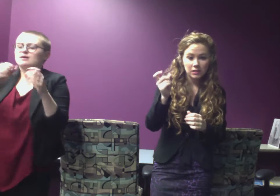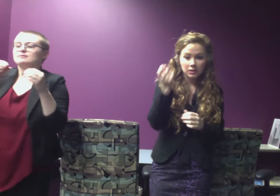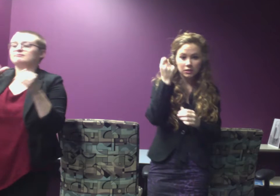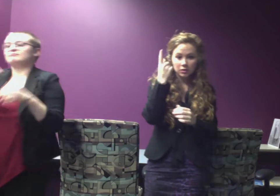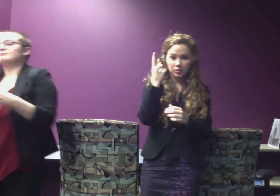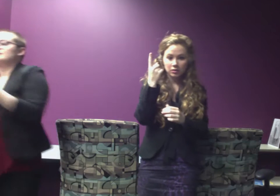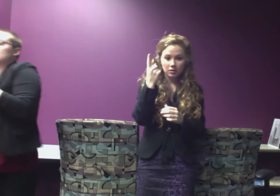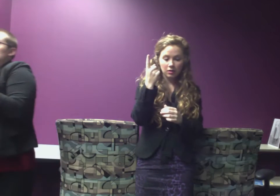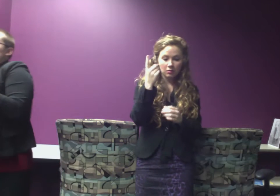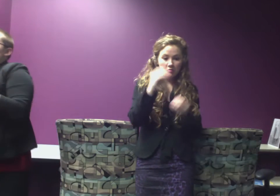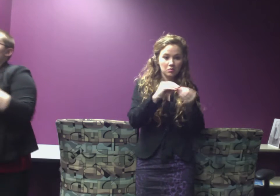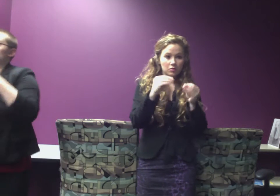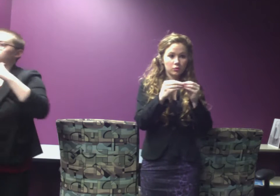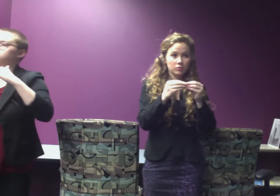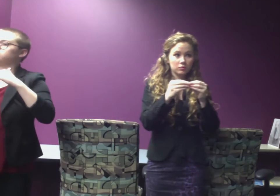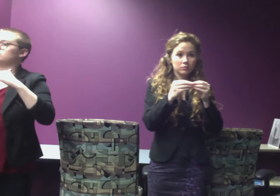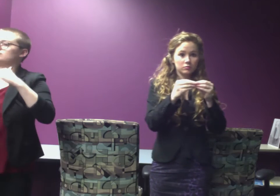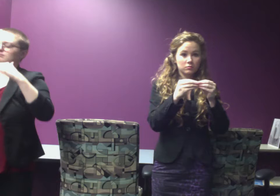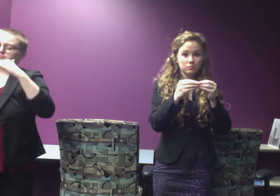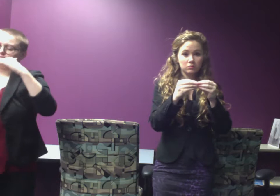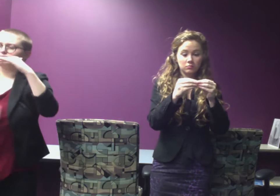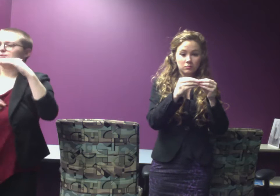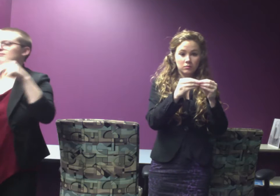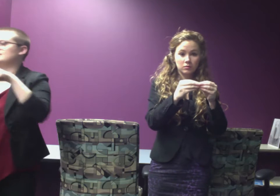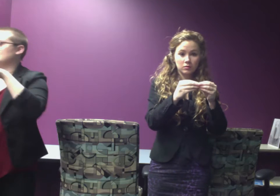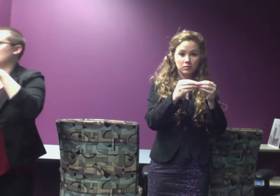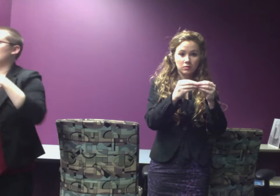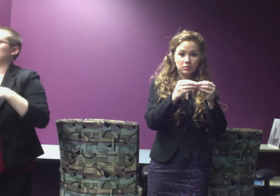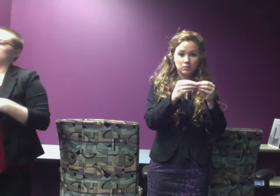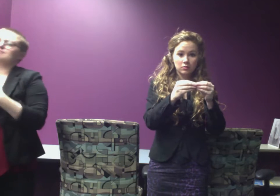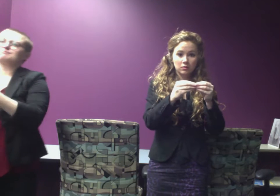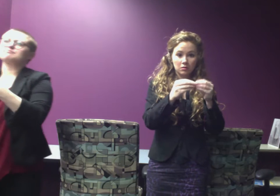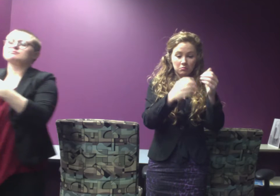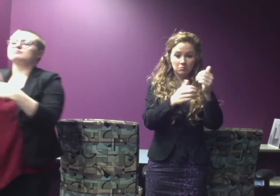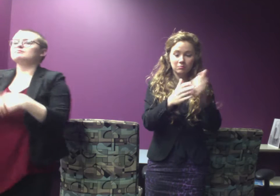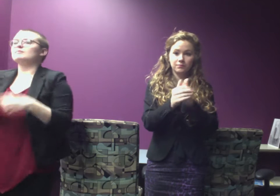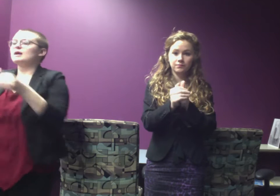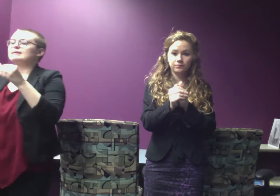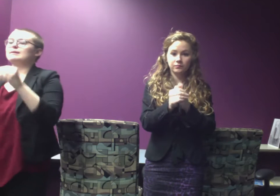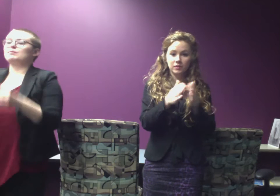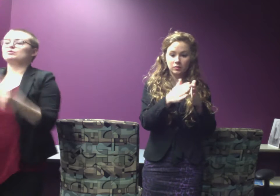pretty difficult. Suppose we take the numbers 2 and 4 as an example.